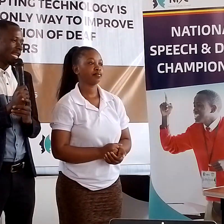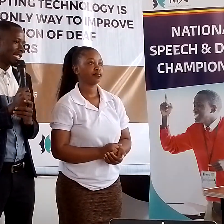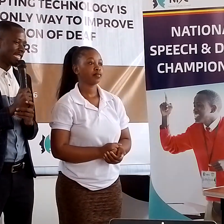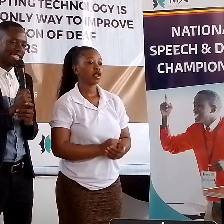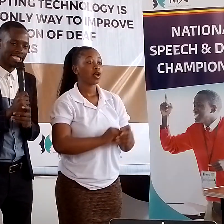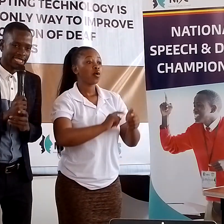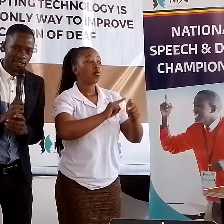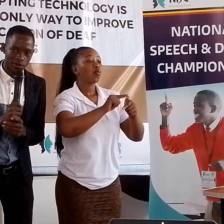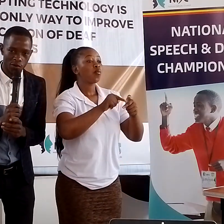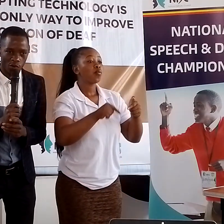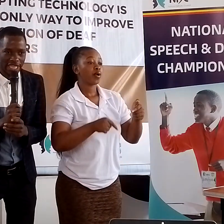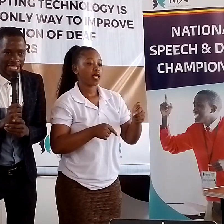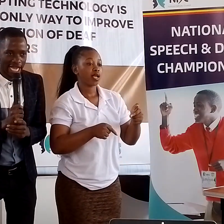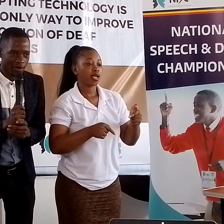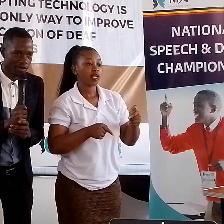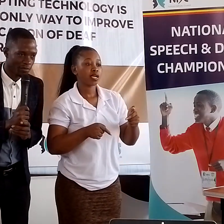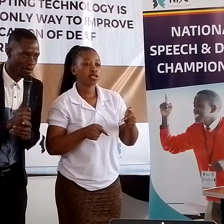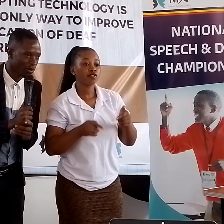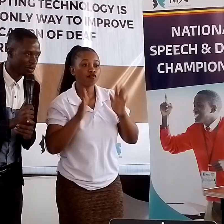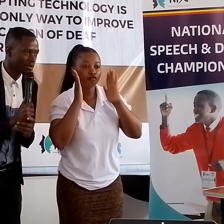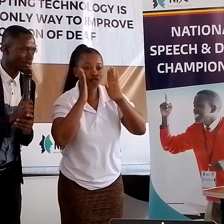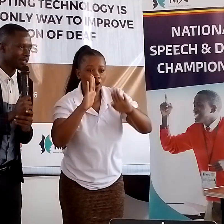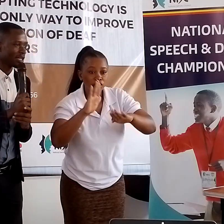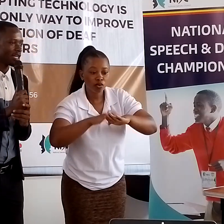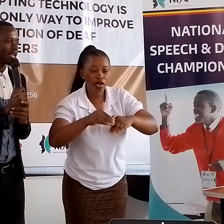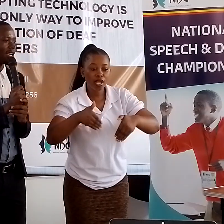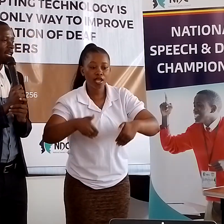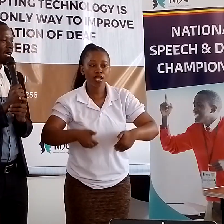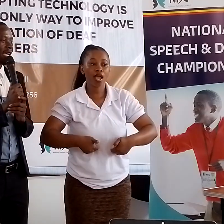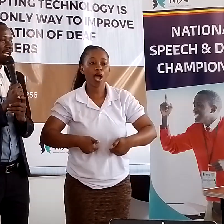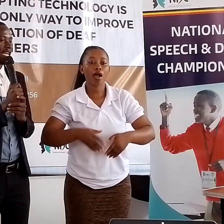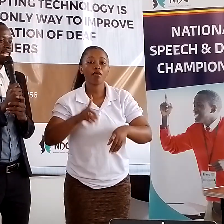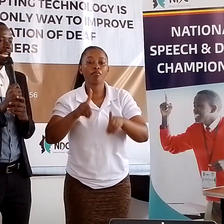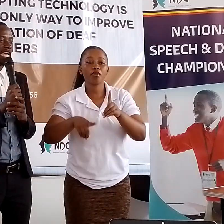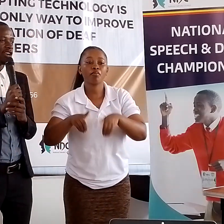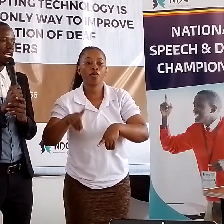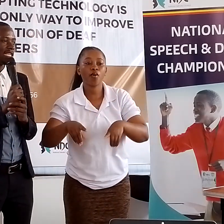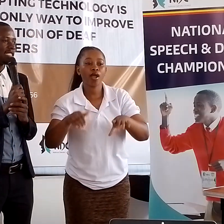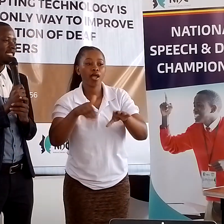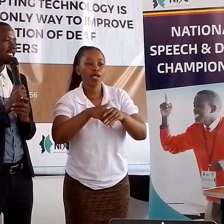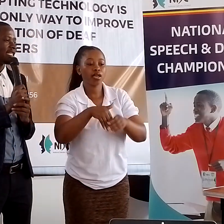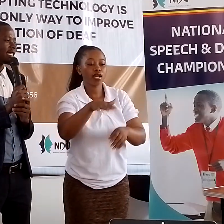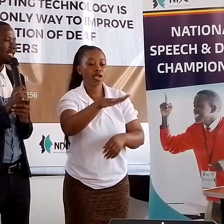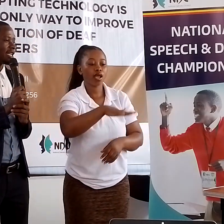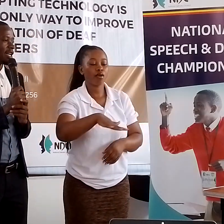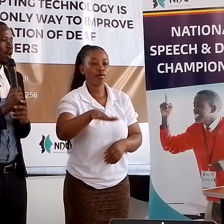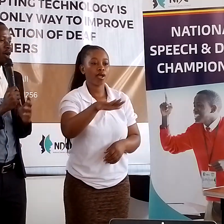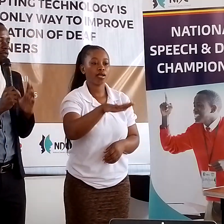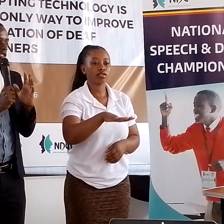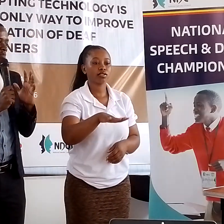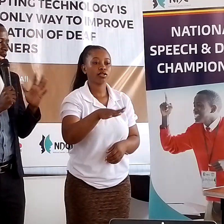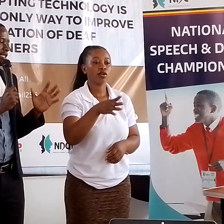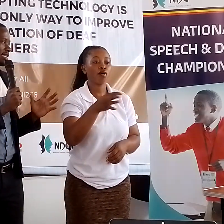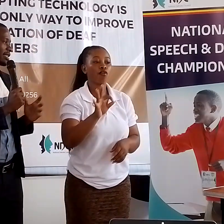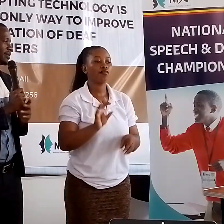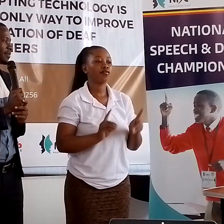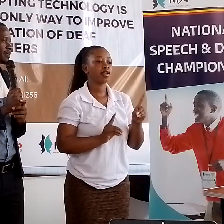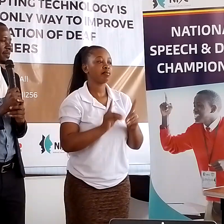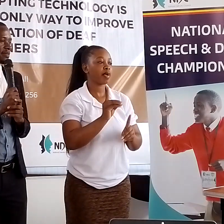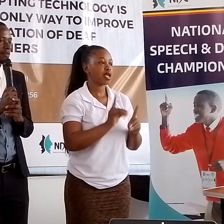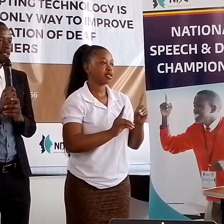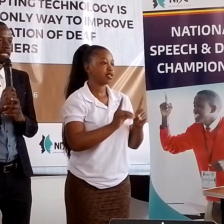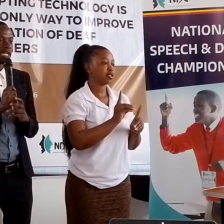And we largely deal with young people in the areas of debate,